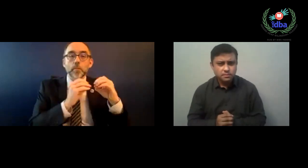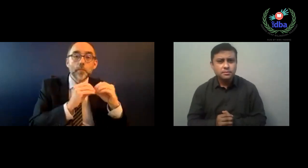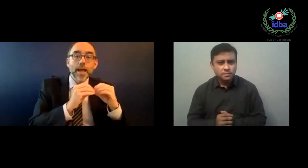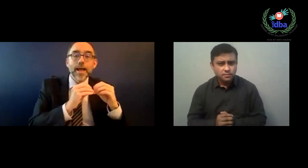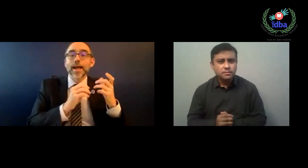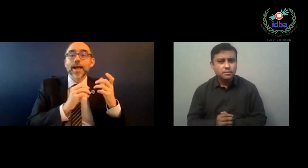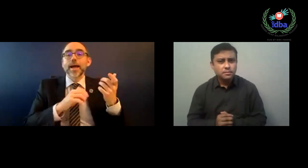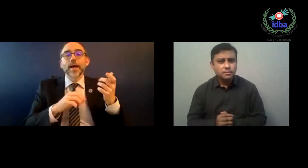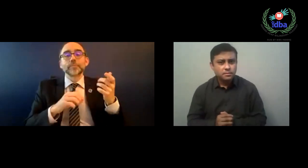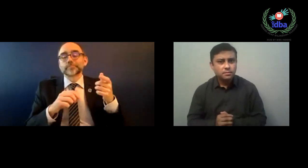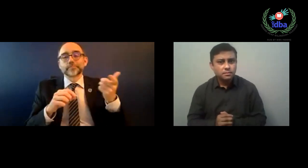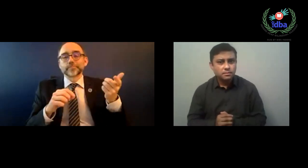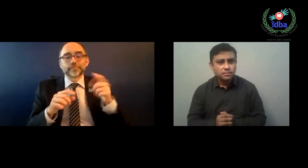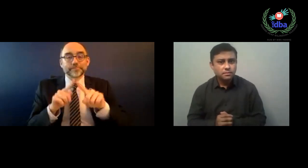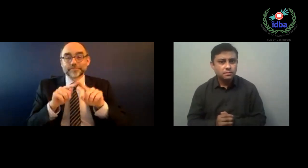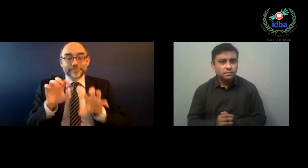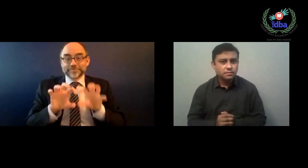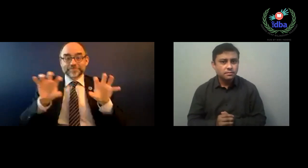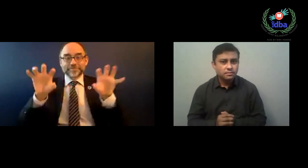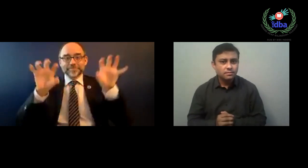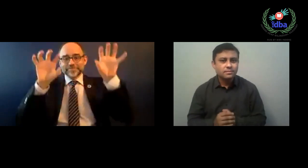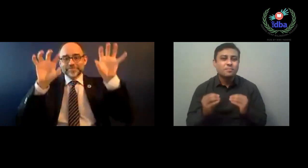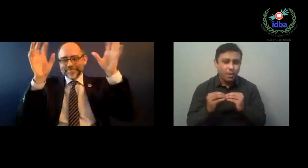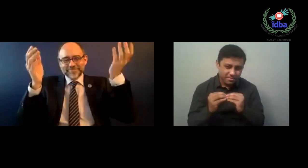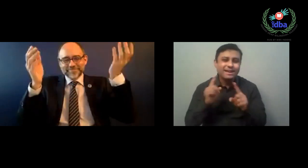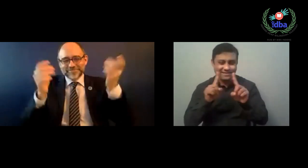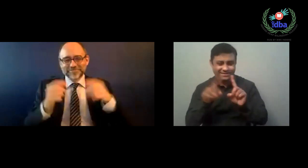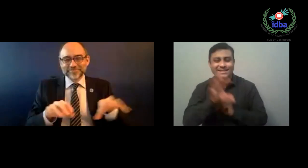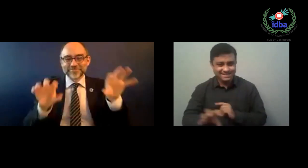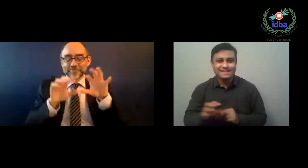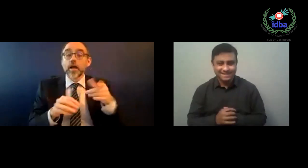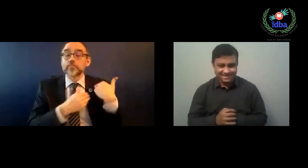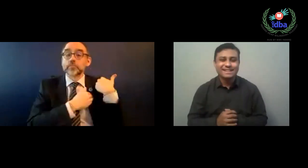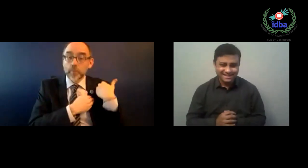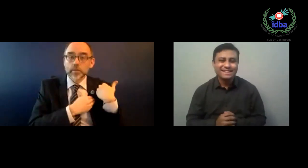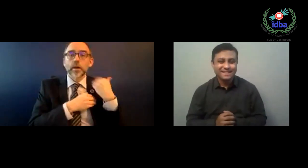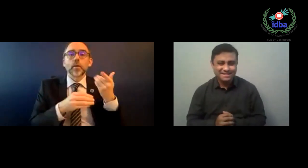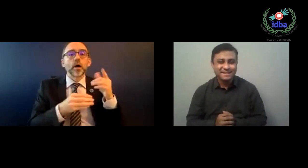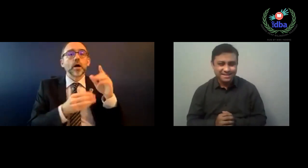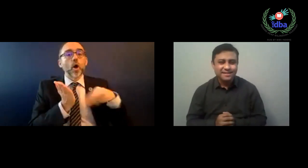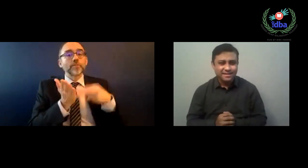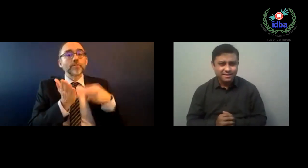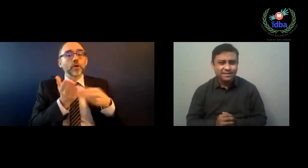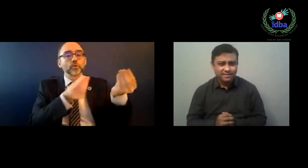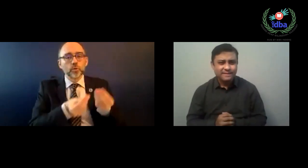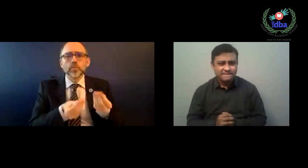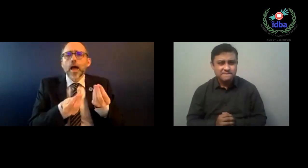have the responsibility. For example, Bombay and other states, other maybe I don't really know. So there are many